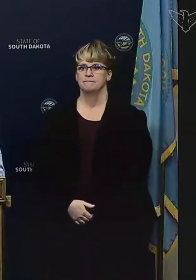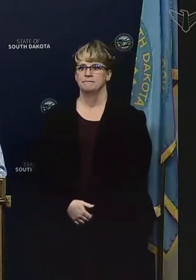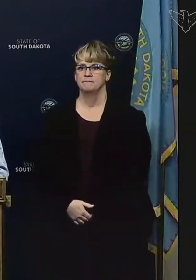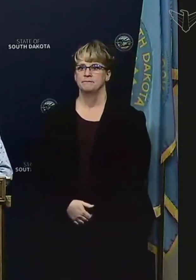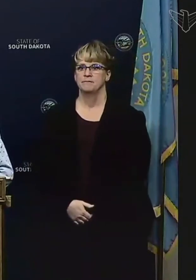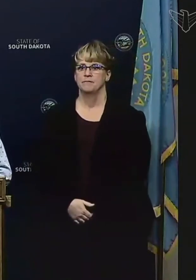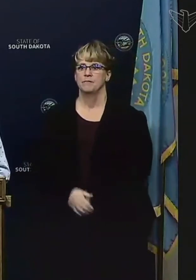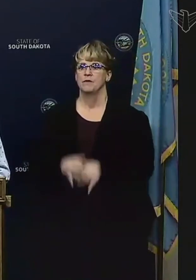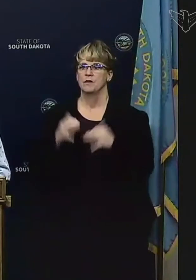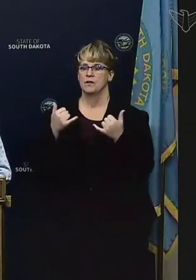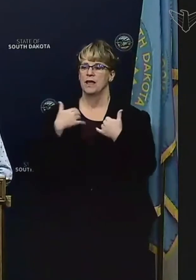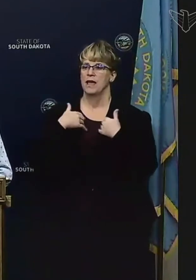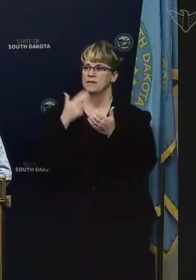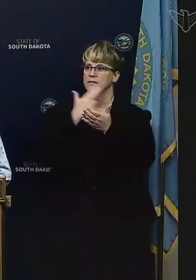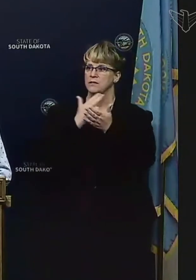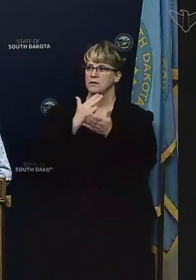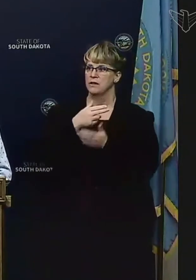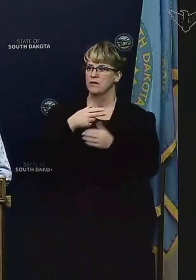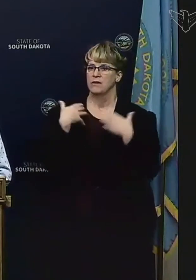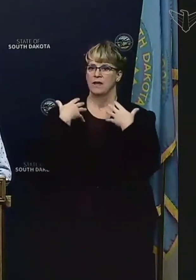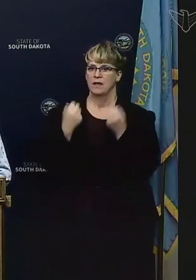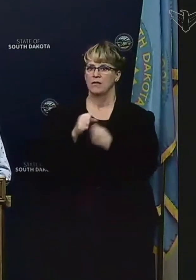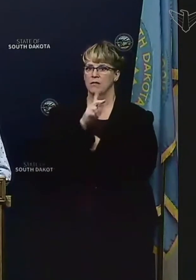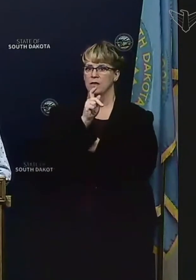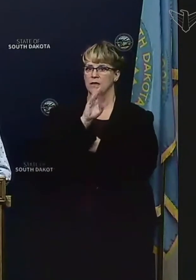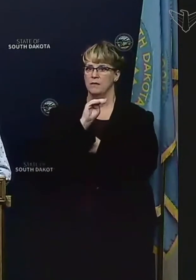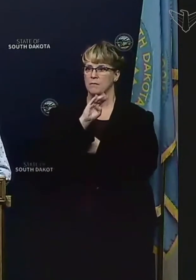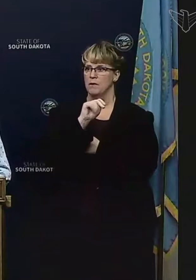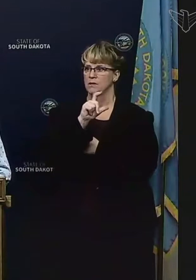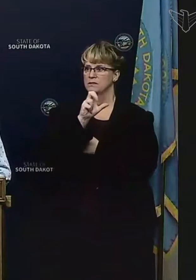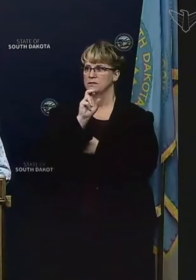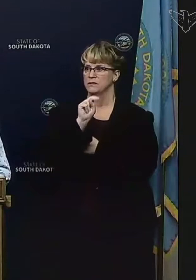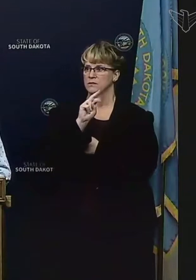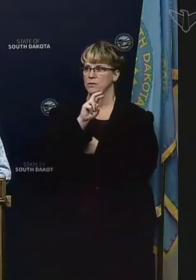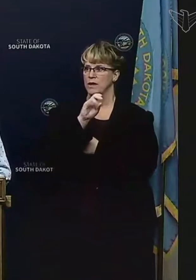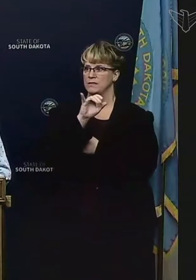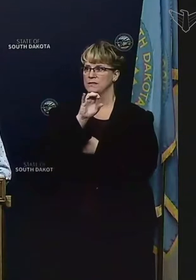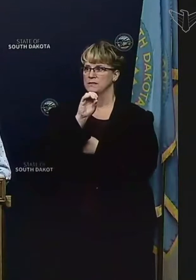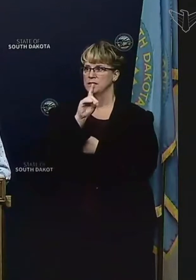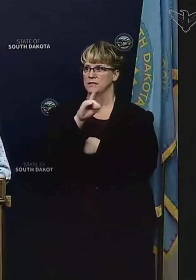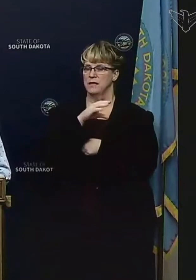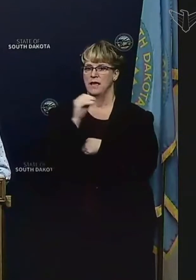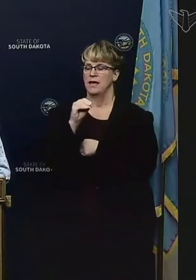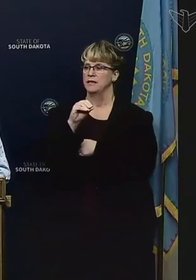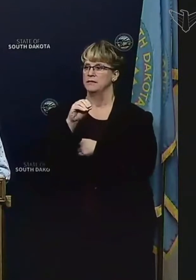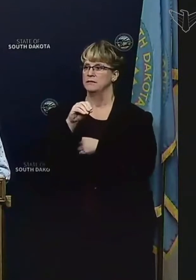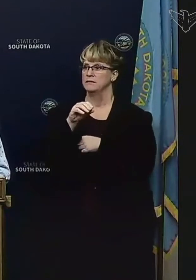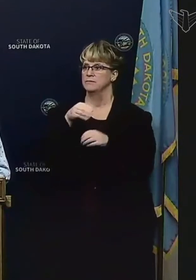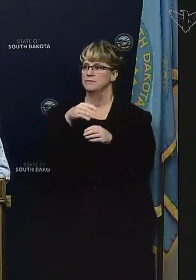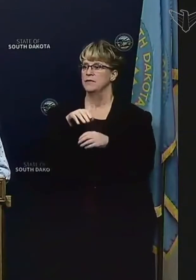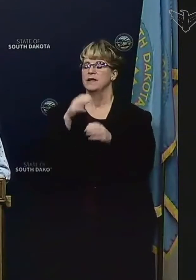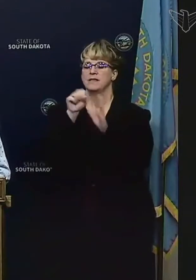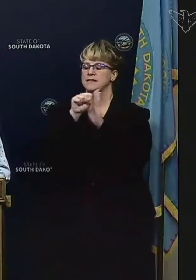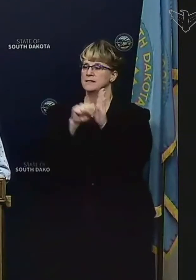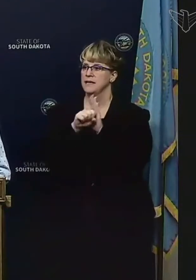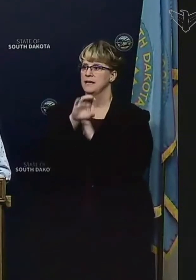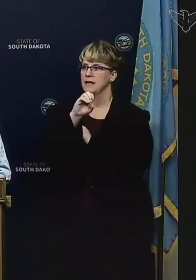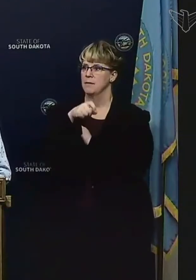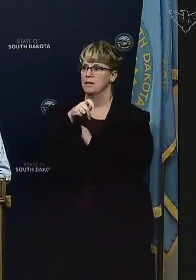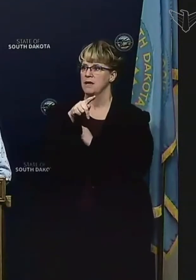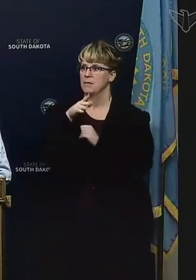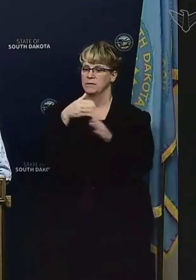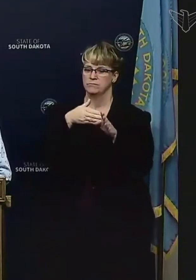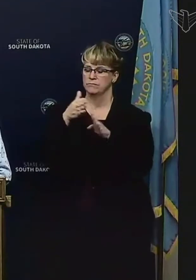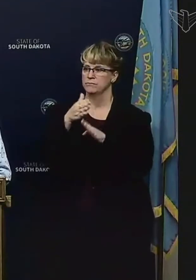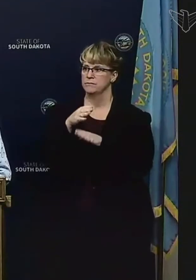Today I'm joined by the Secretary of Health, Kim Malzum-Risden. I'm also joined by Dr. Josh Clayton, our South Dakota State epidemiologist.